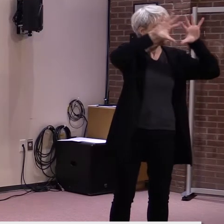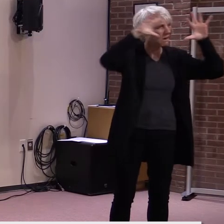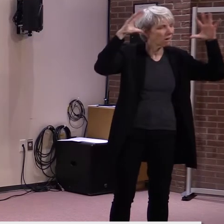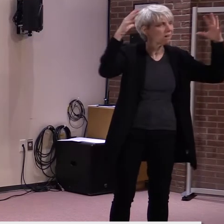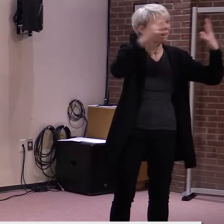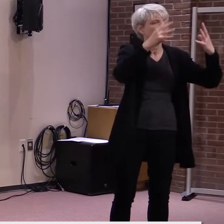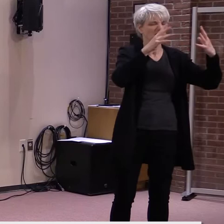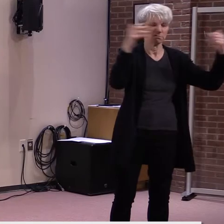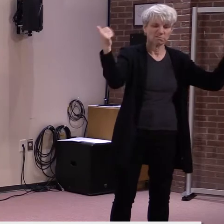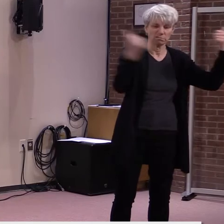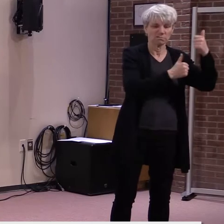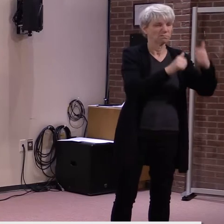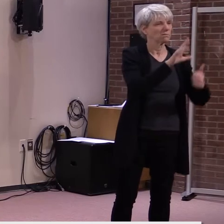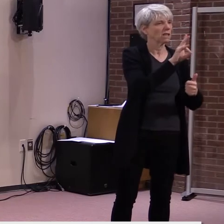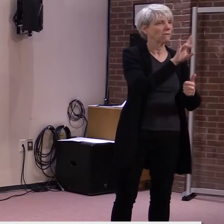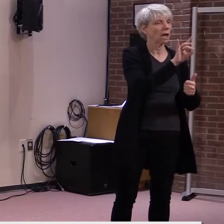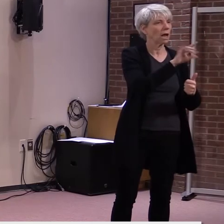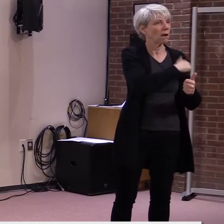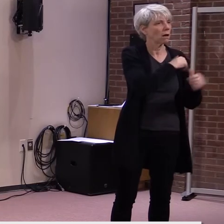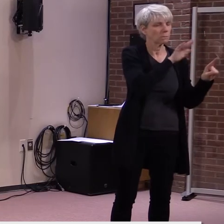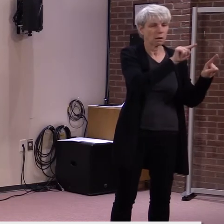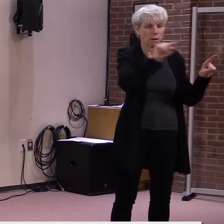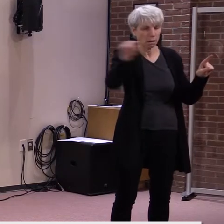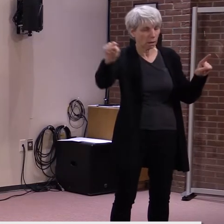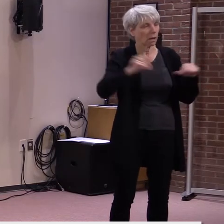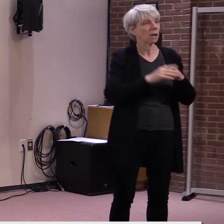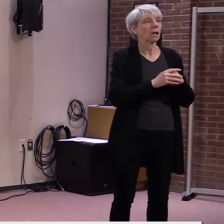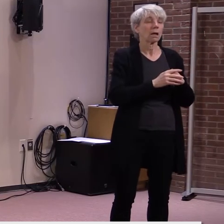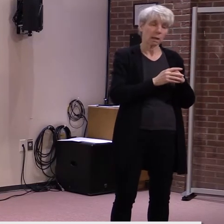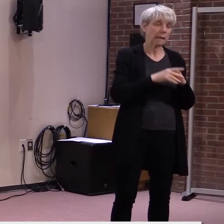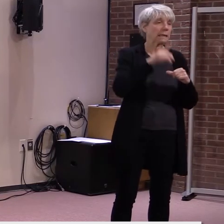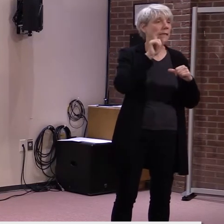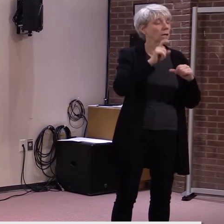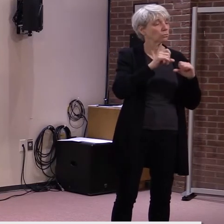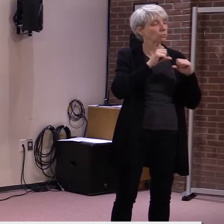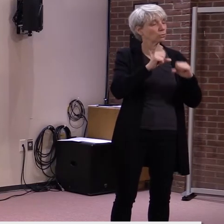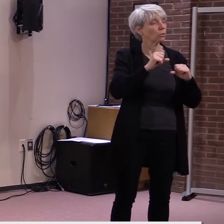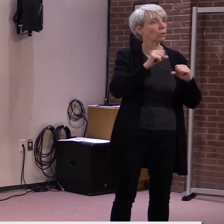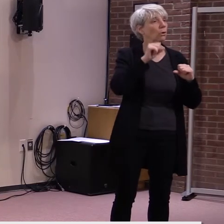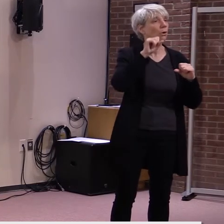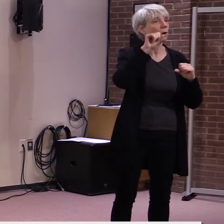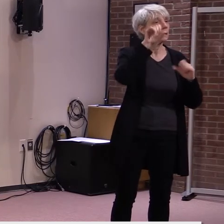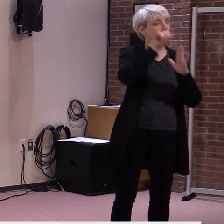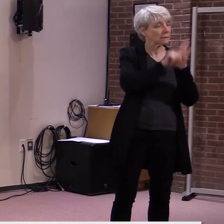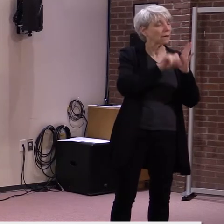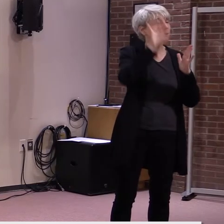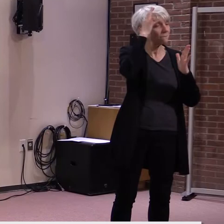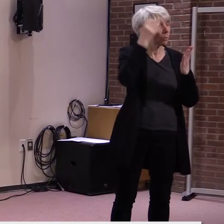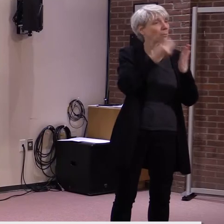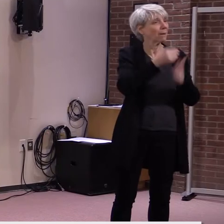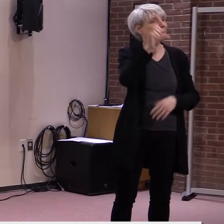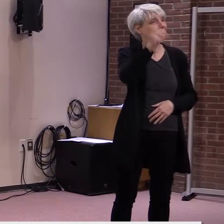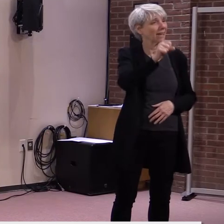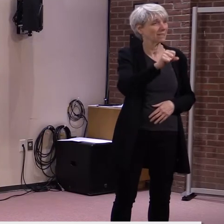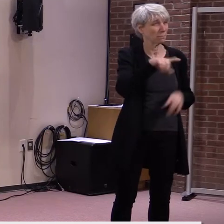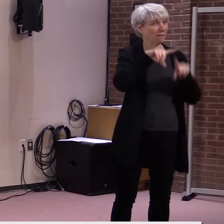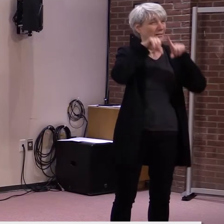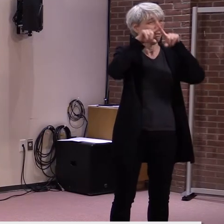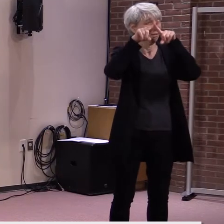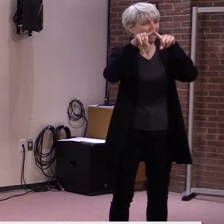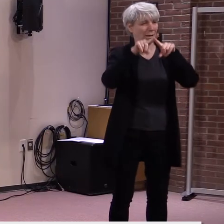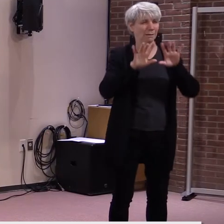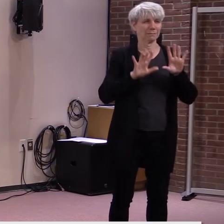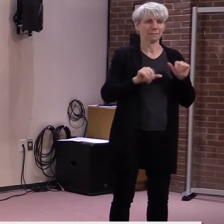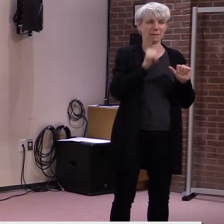a good quarter based upon federal and state money is not necessarily good news. We really have got to